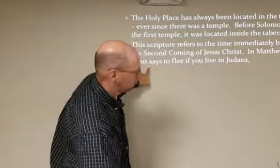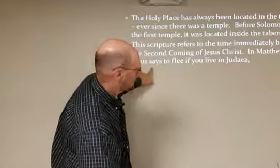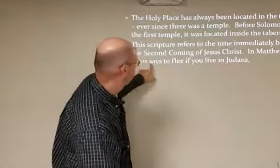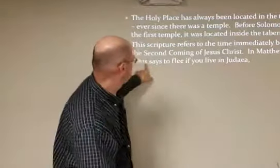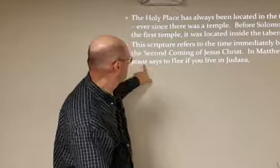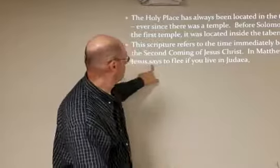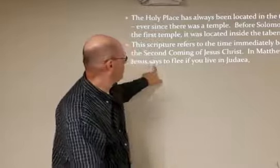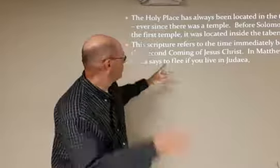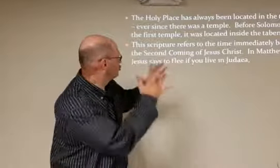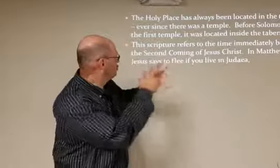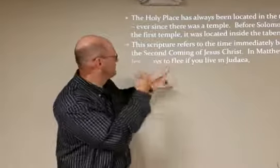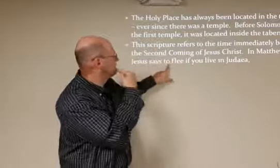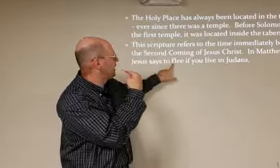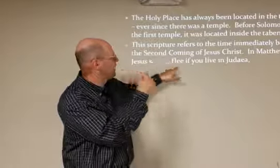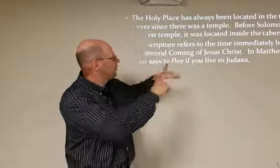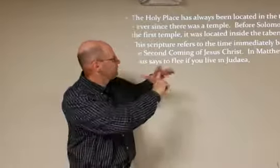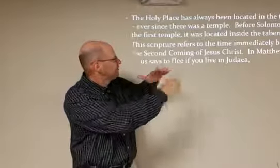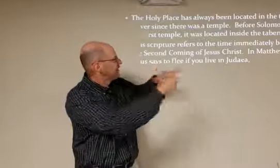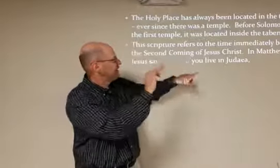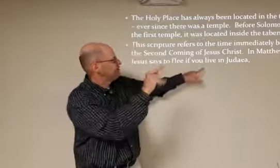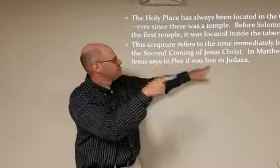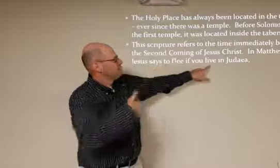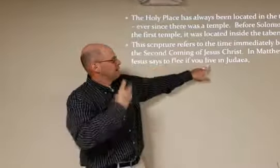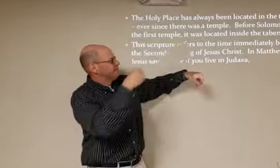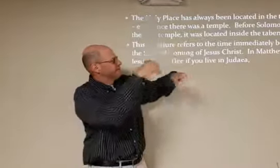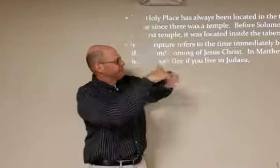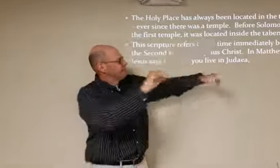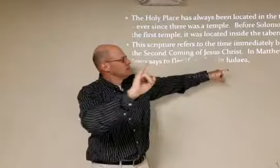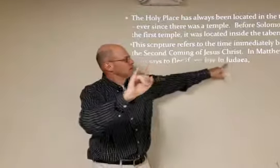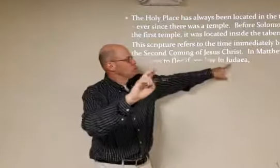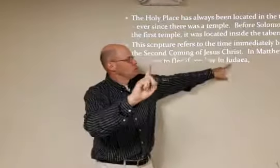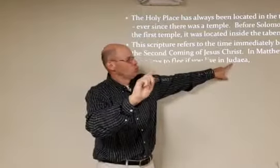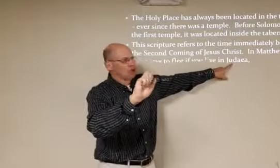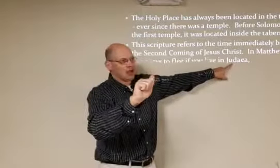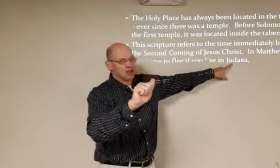21, it says to flee if you live in Judea.